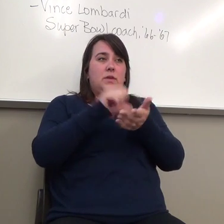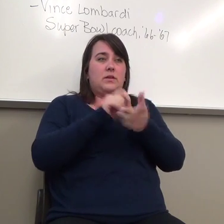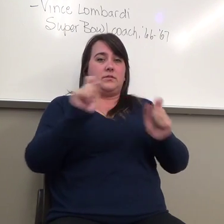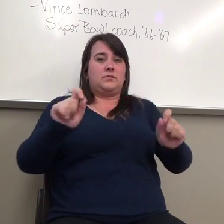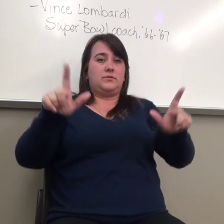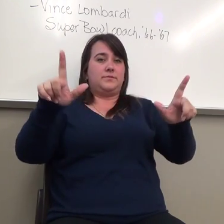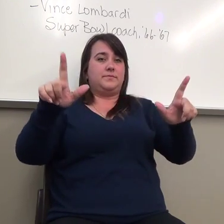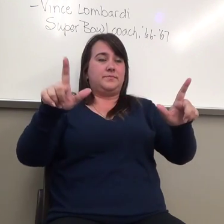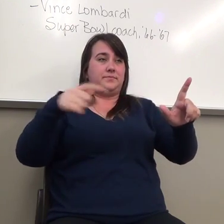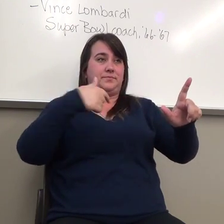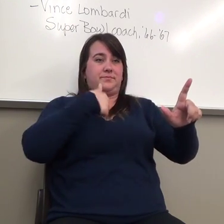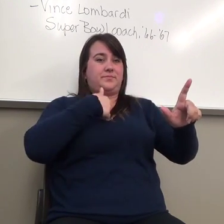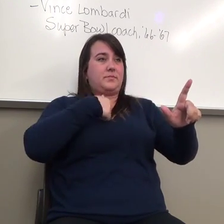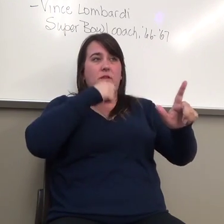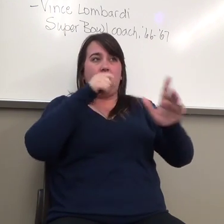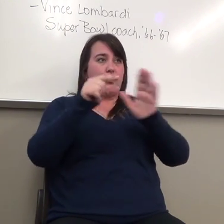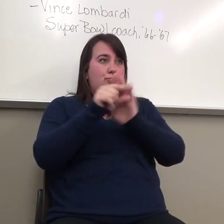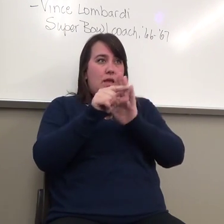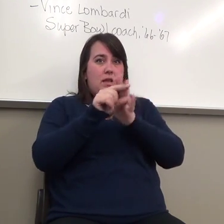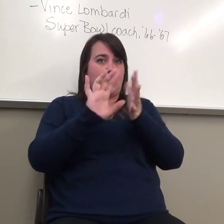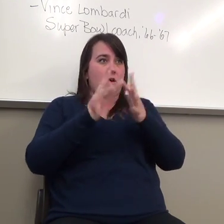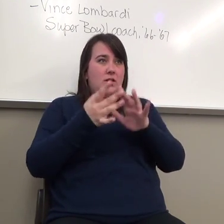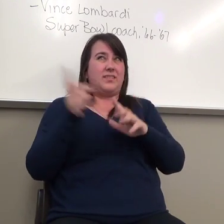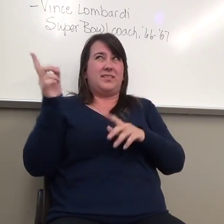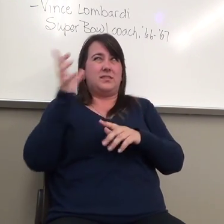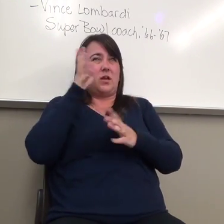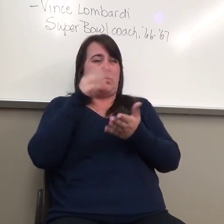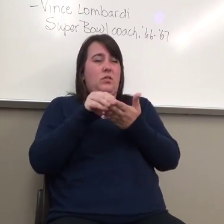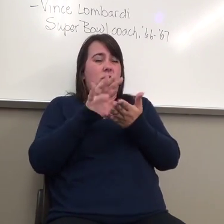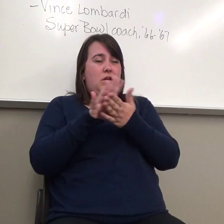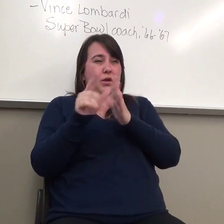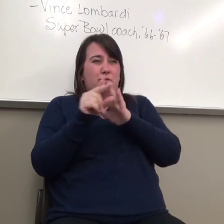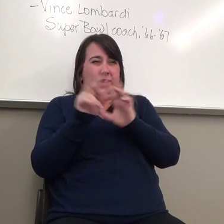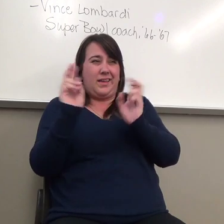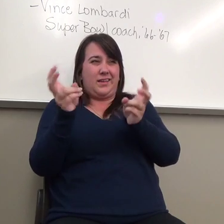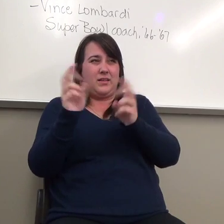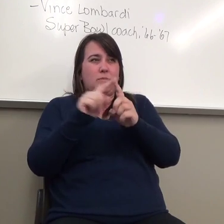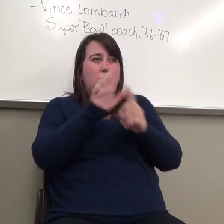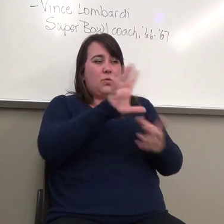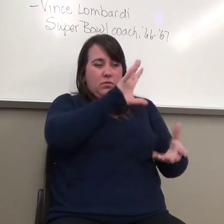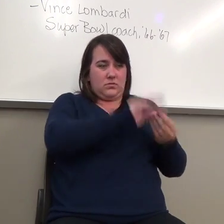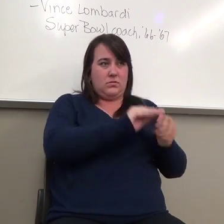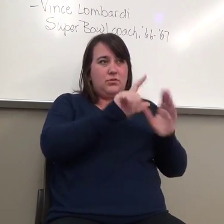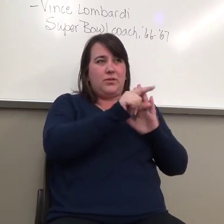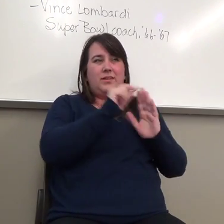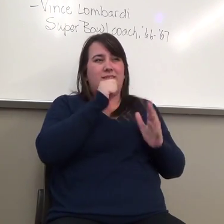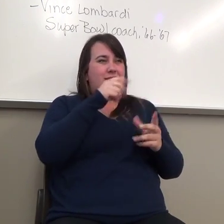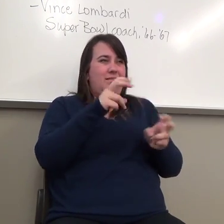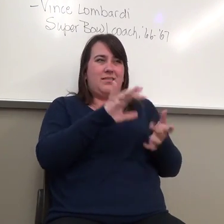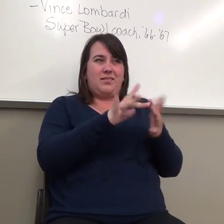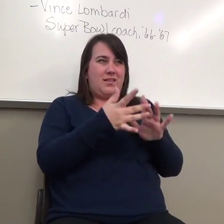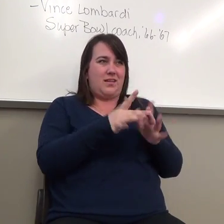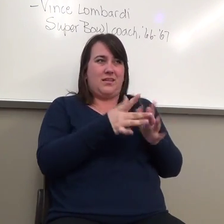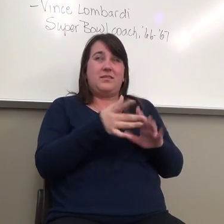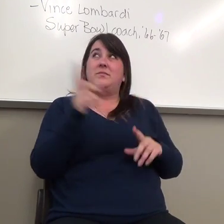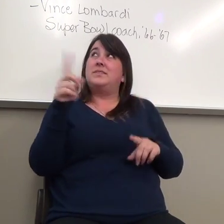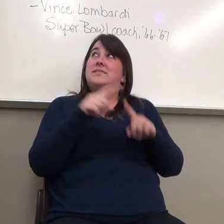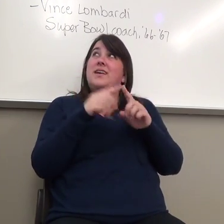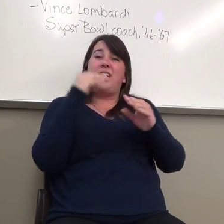online, although I will enter a grade on this one. This says editing period ends Monday, June 8th, so you look